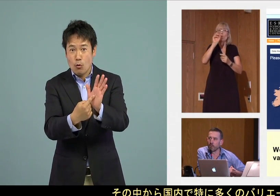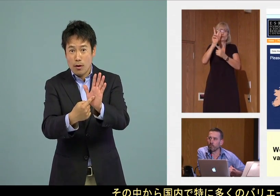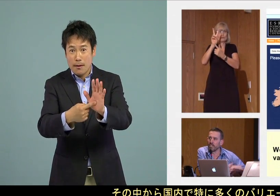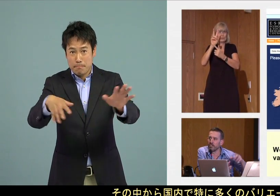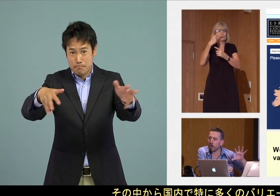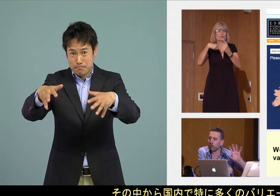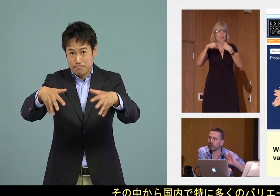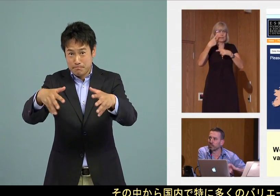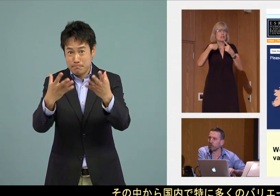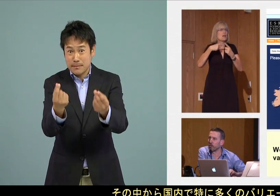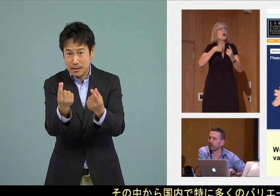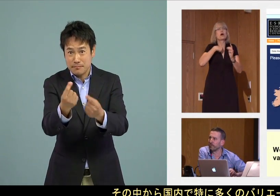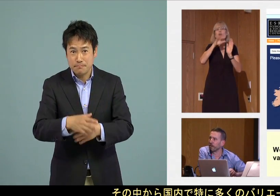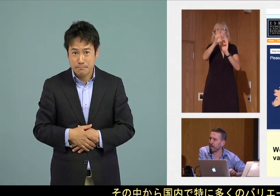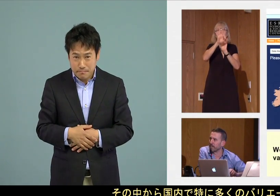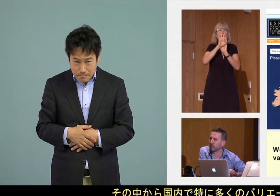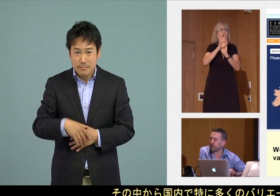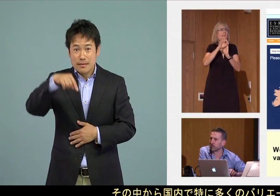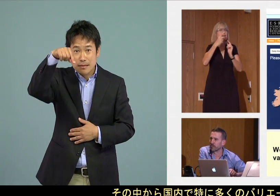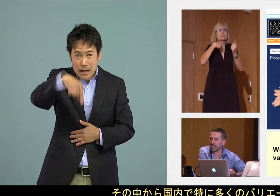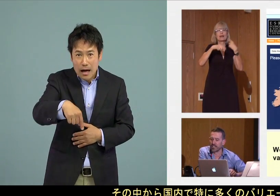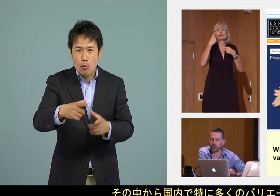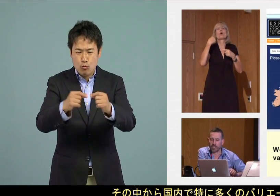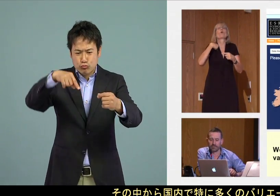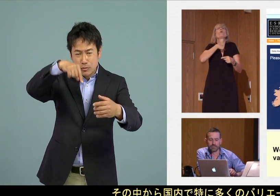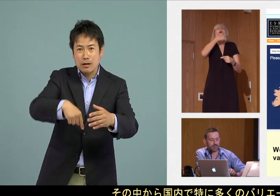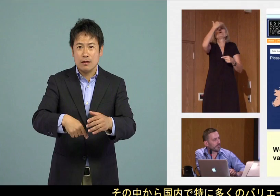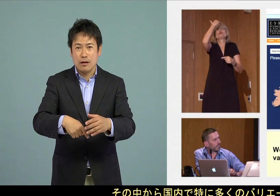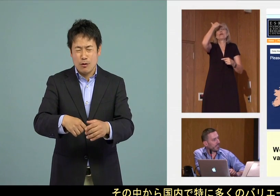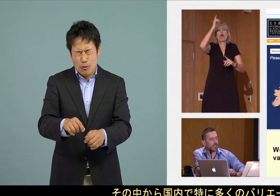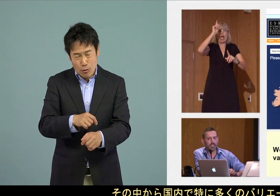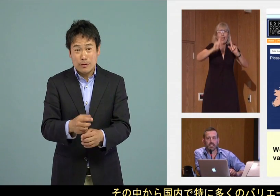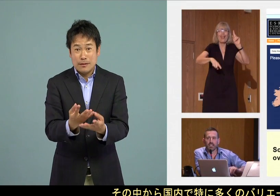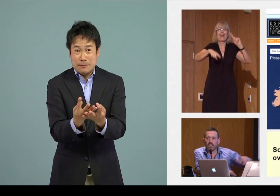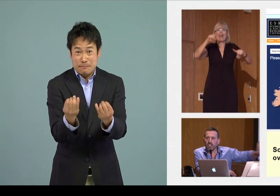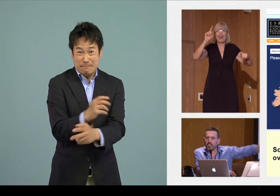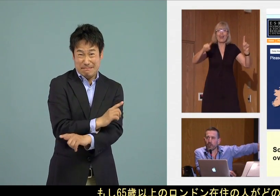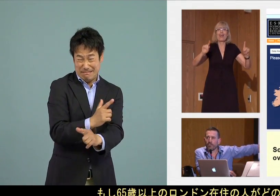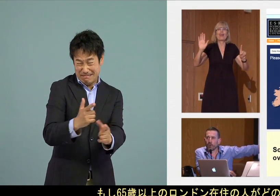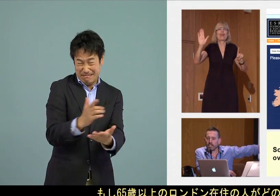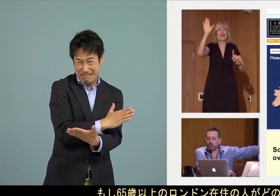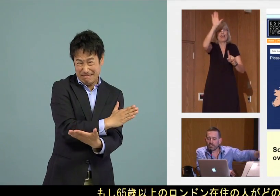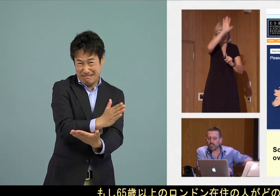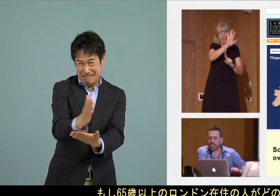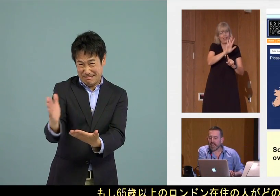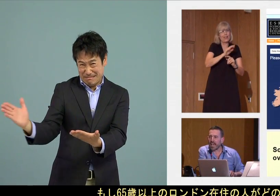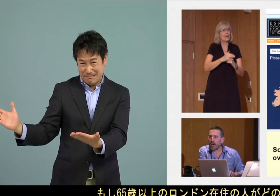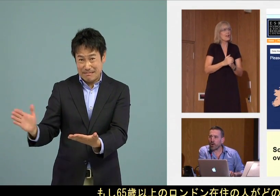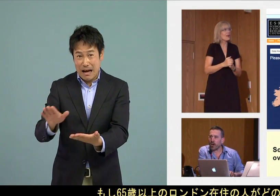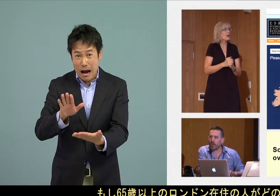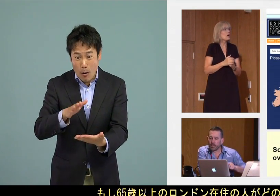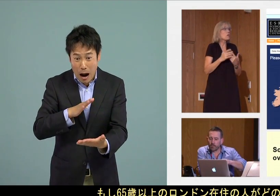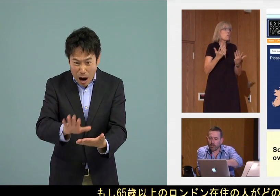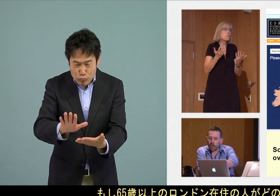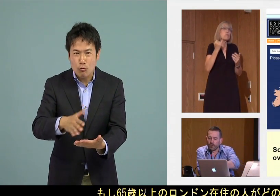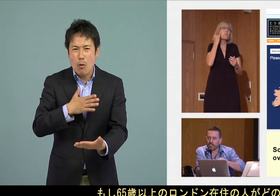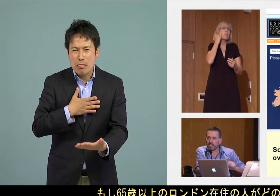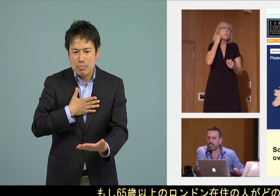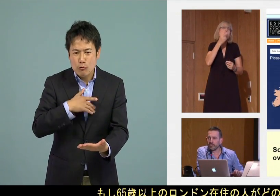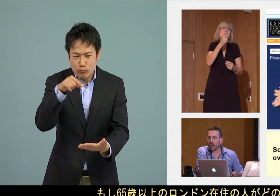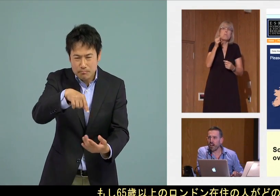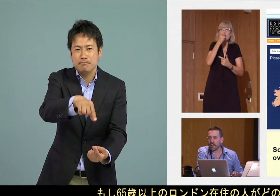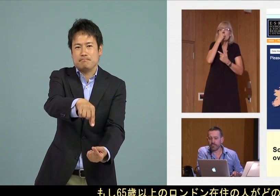signs that we know show a lot of variation across the country. So if you're interested in how people